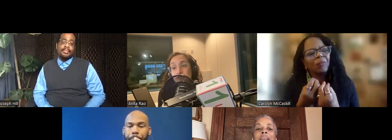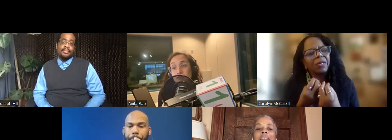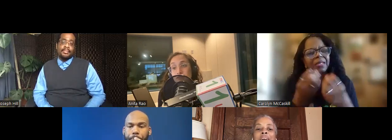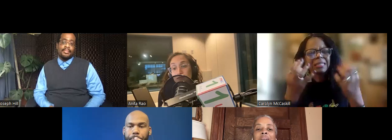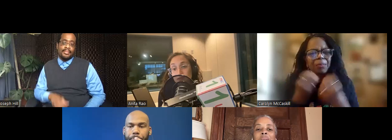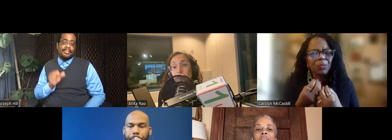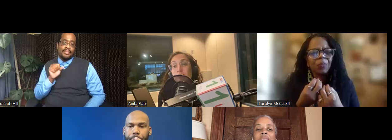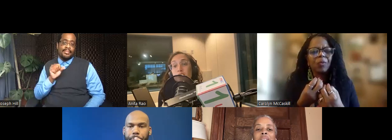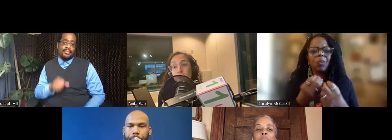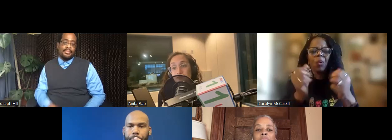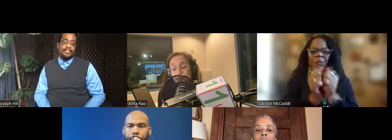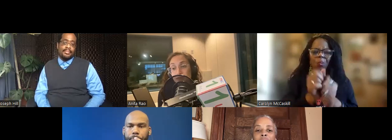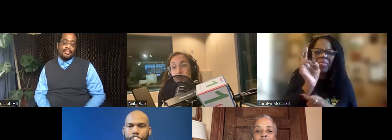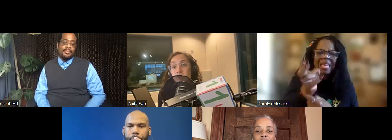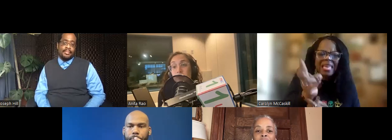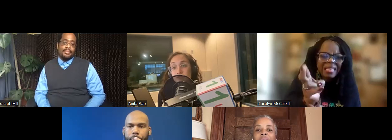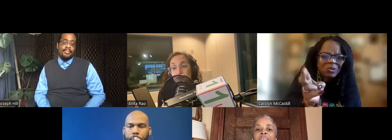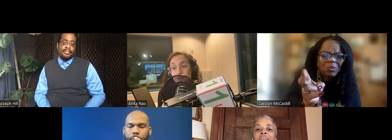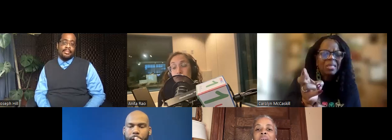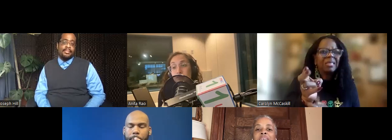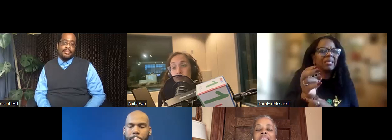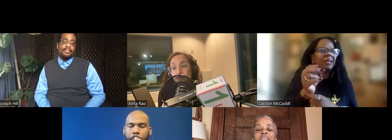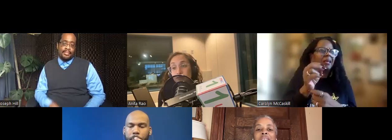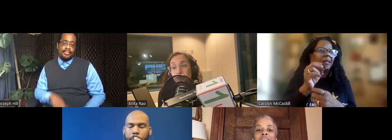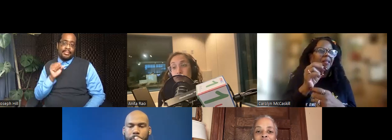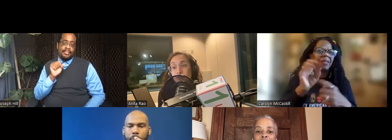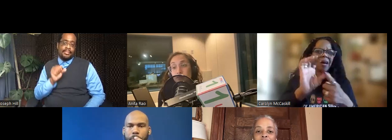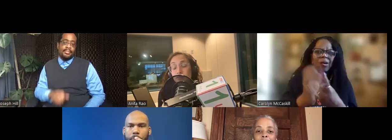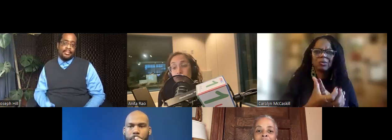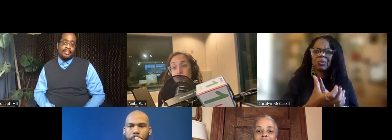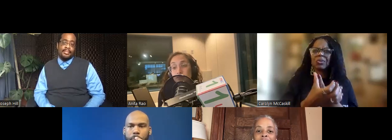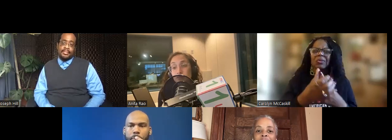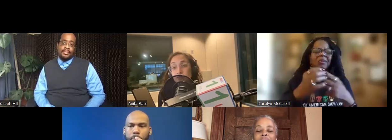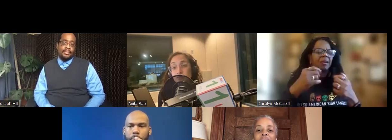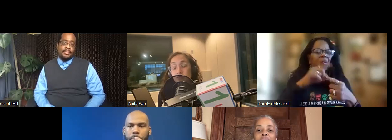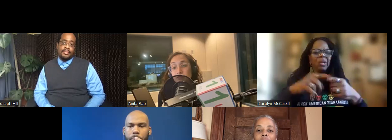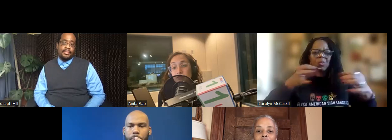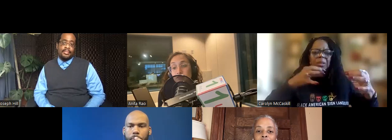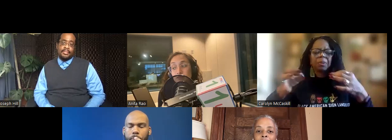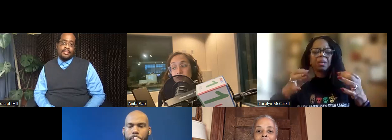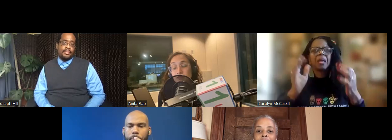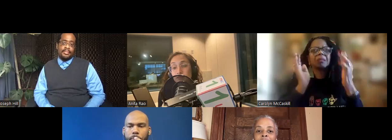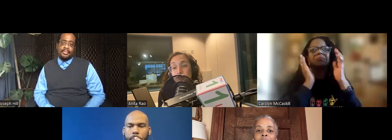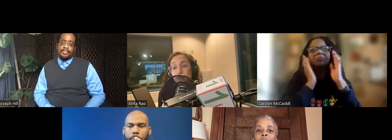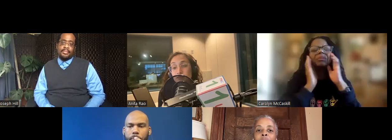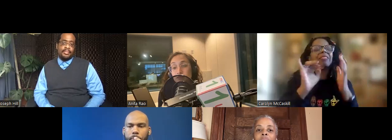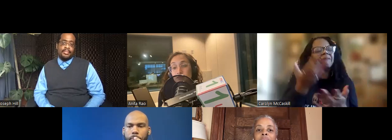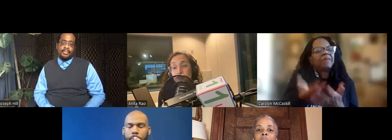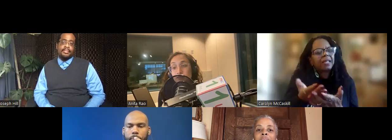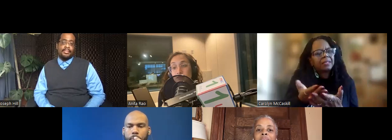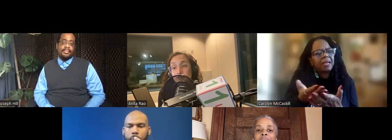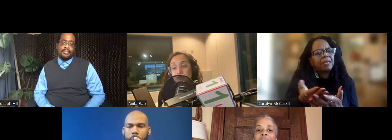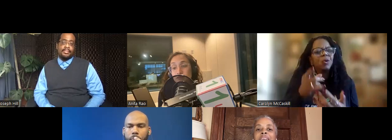is my language and it's beautiful. And there's a history behind it and there's a culture behind it. And when